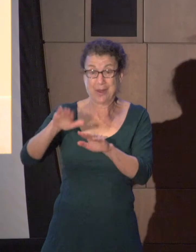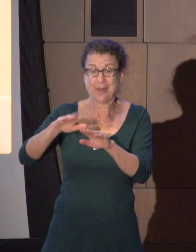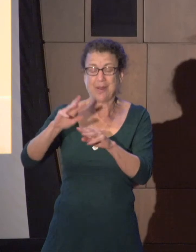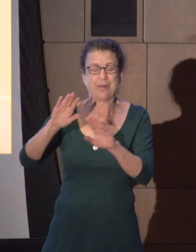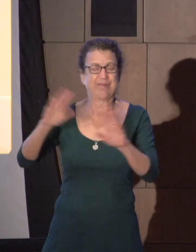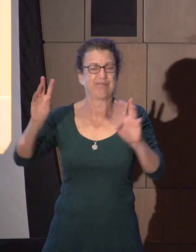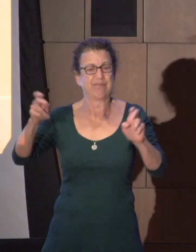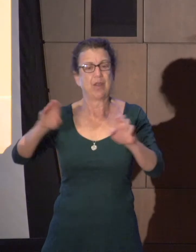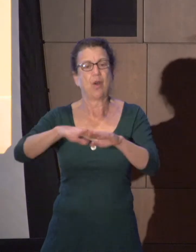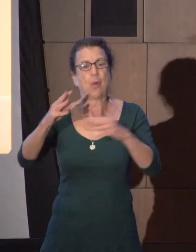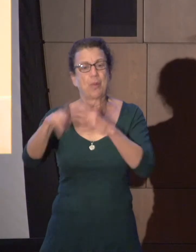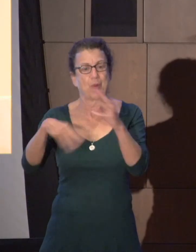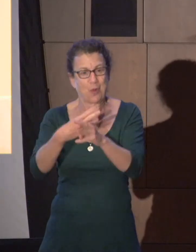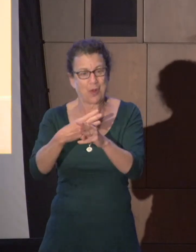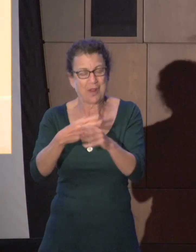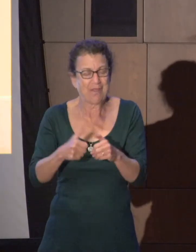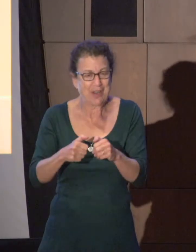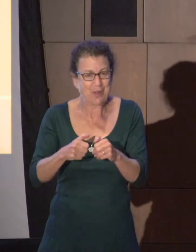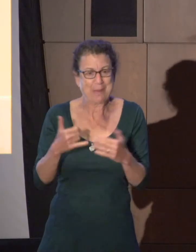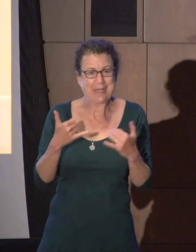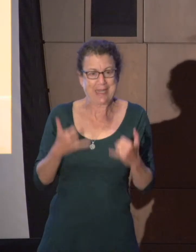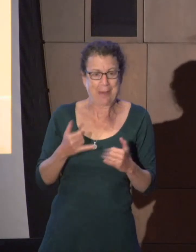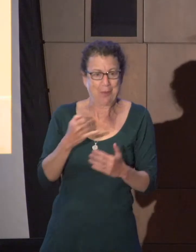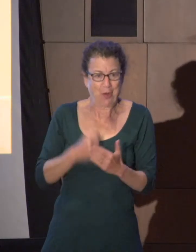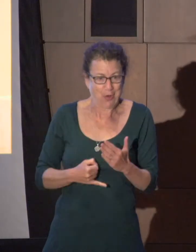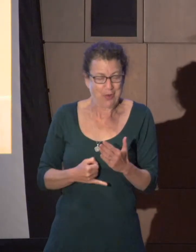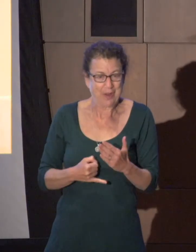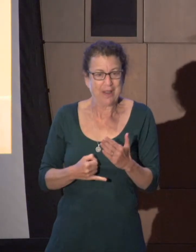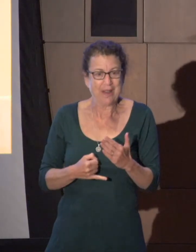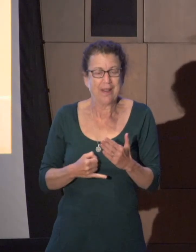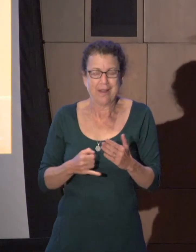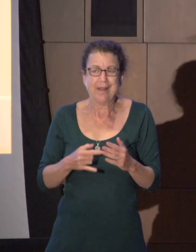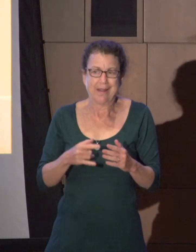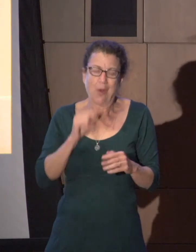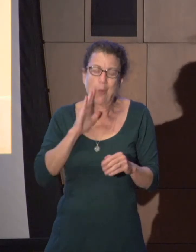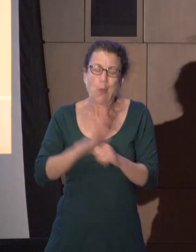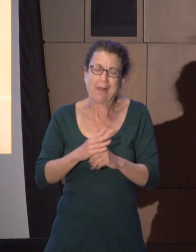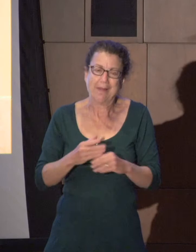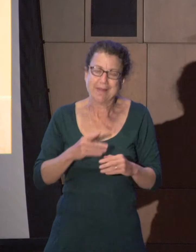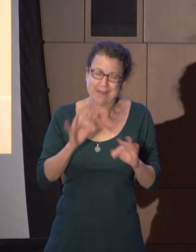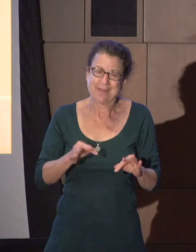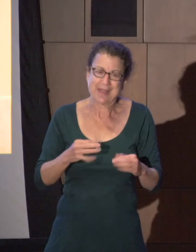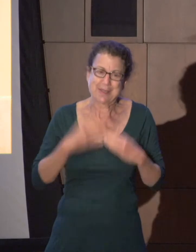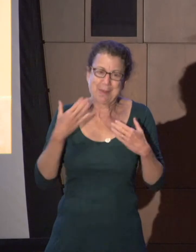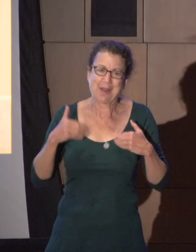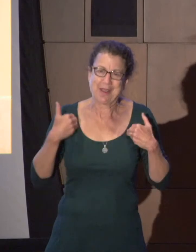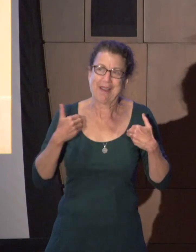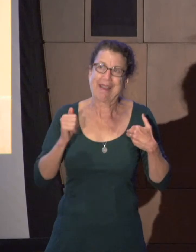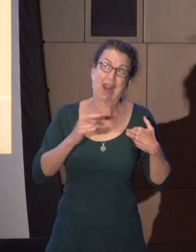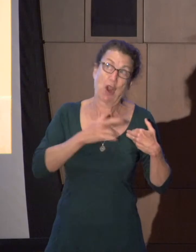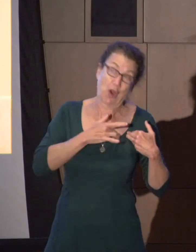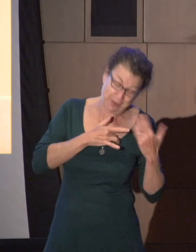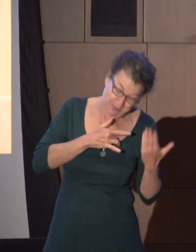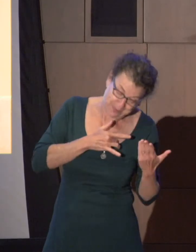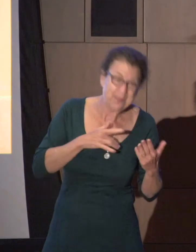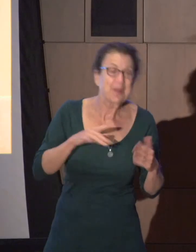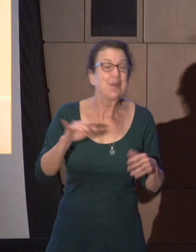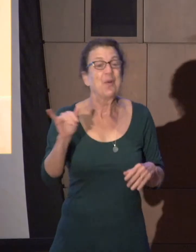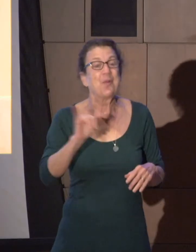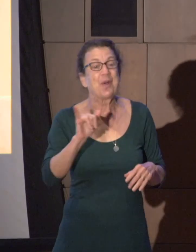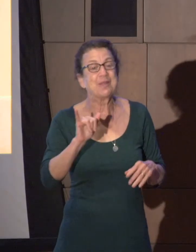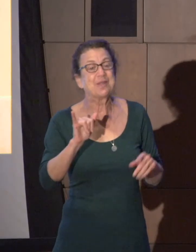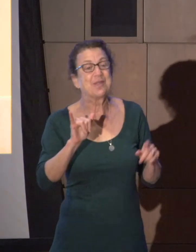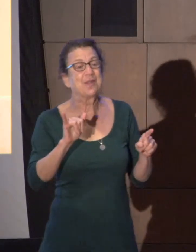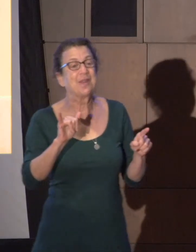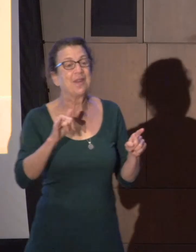Worlds, Video Games and Contemporary Art, which is sure to inspire the young at heart. We